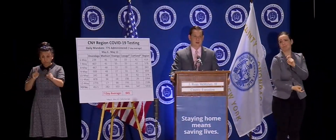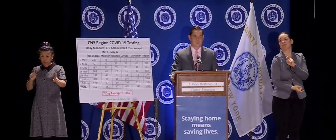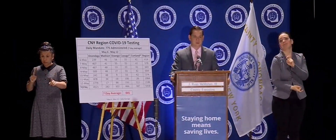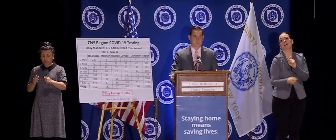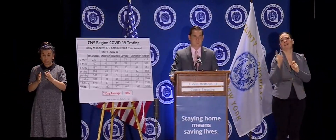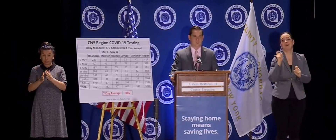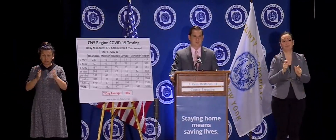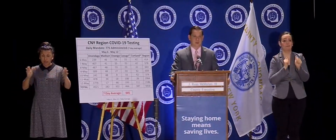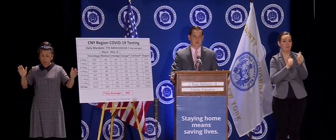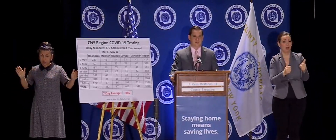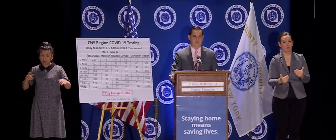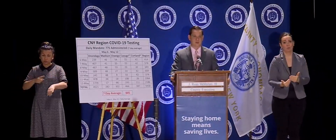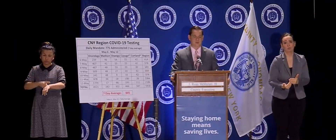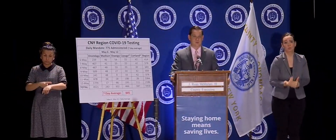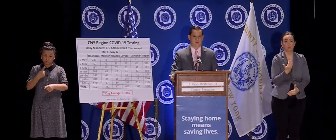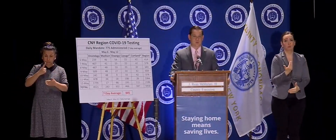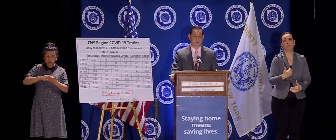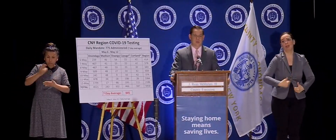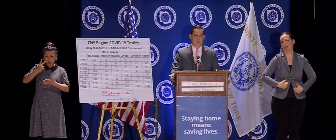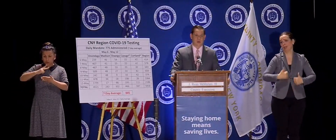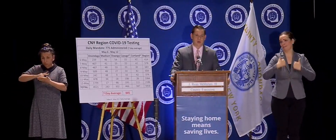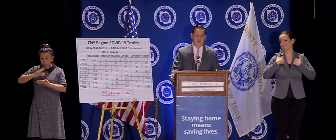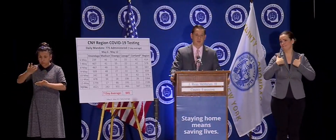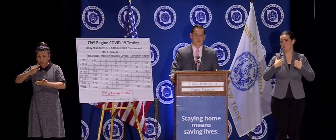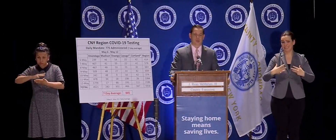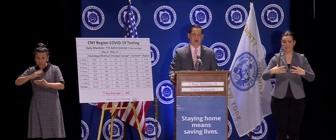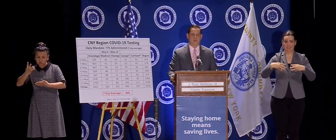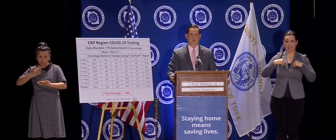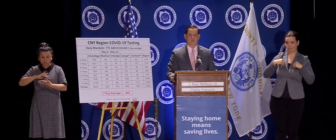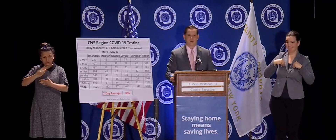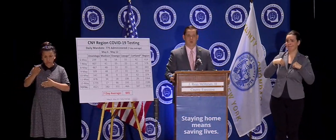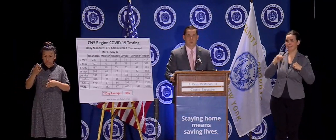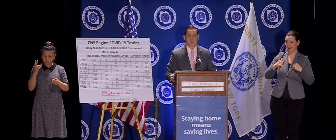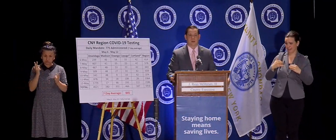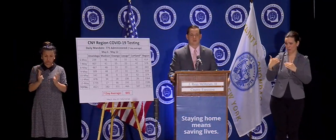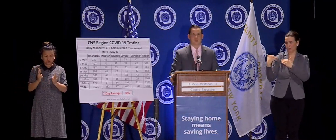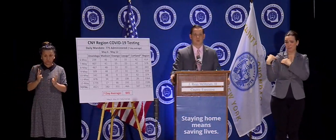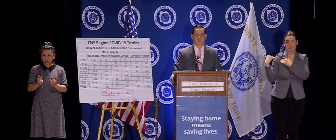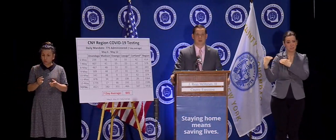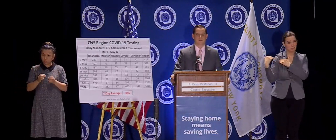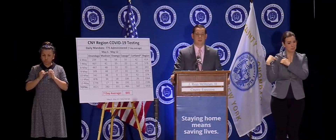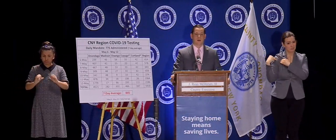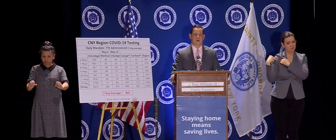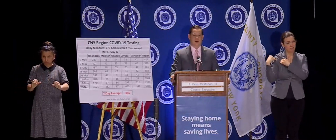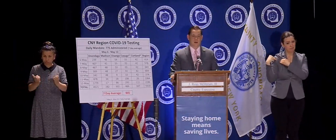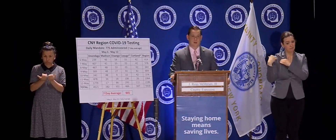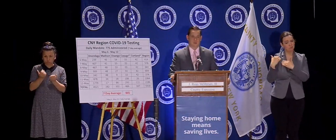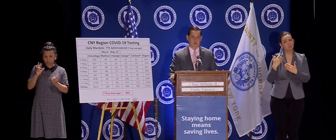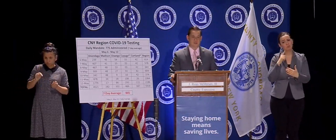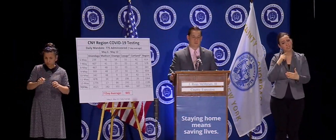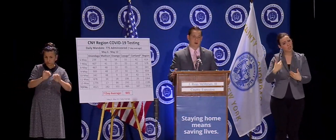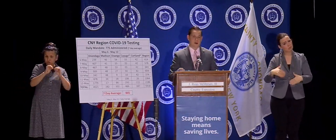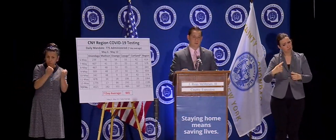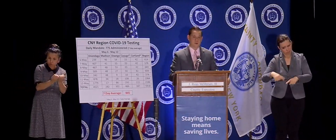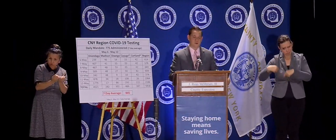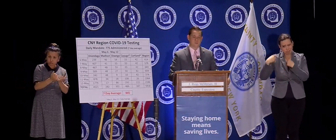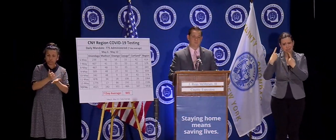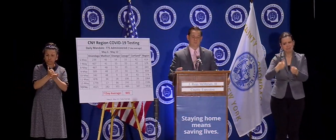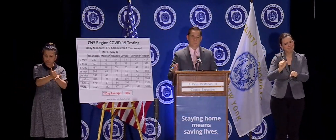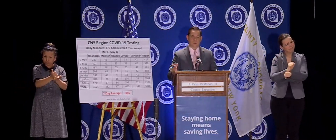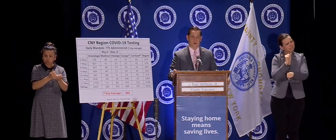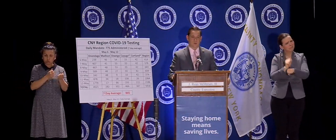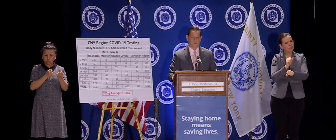Let's let's continue to do the good job that we've been doing as a community. The community spread